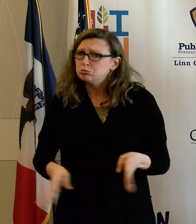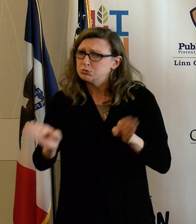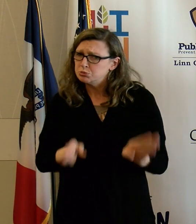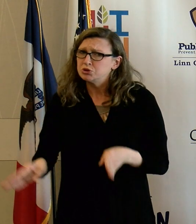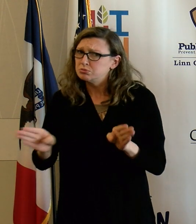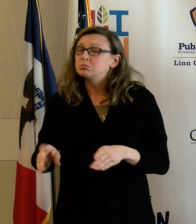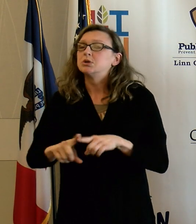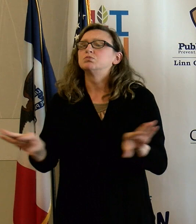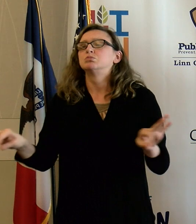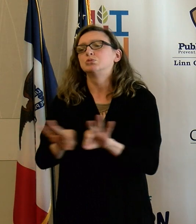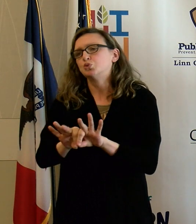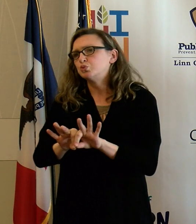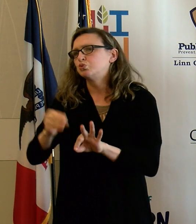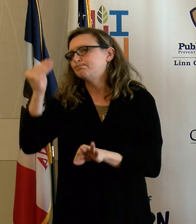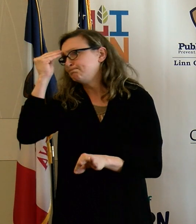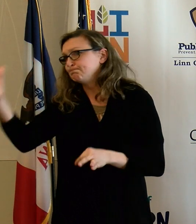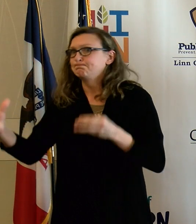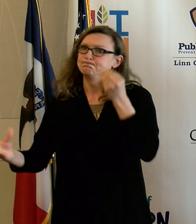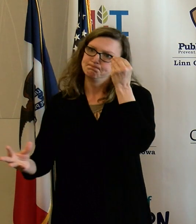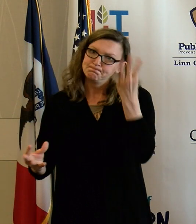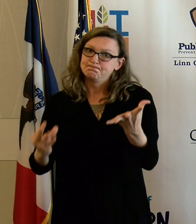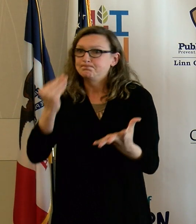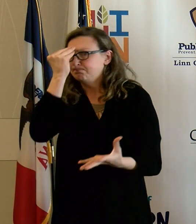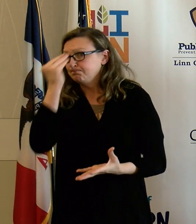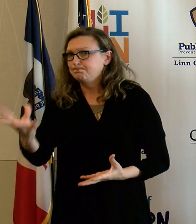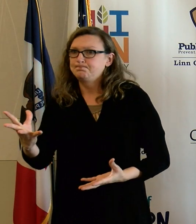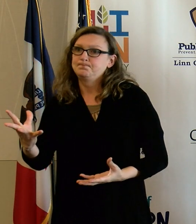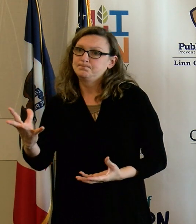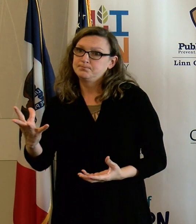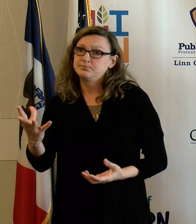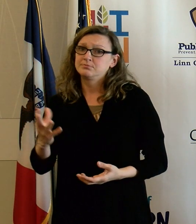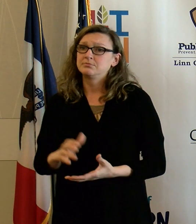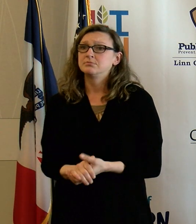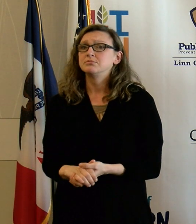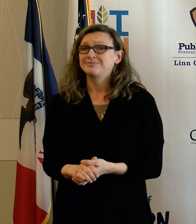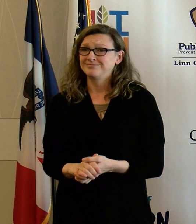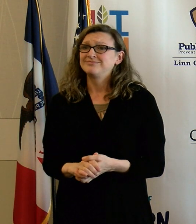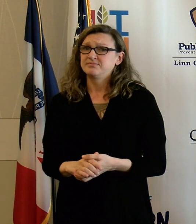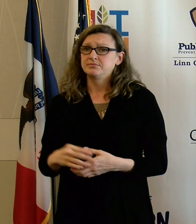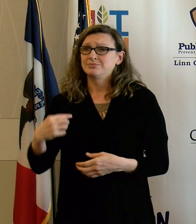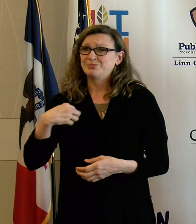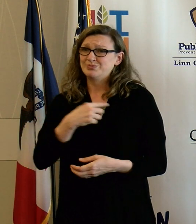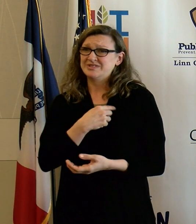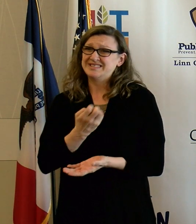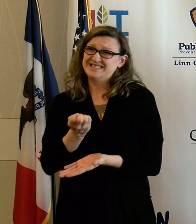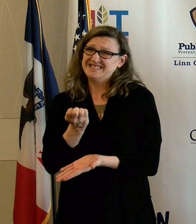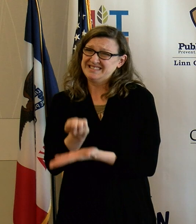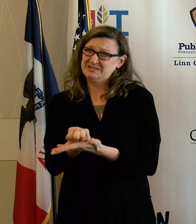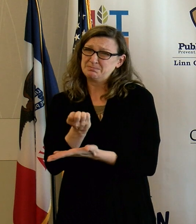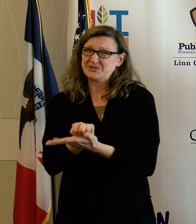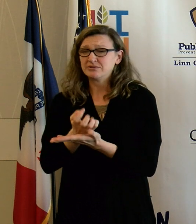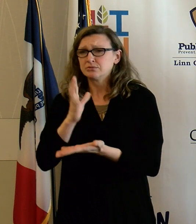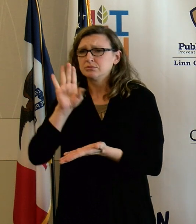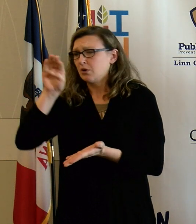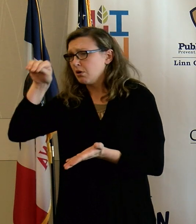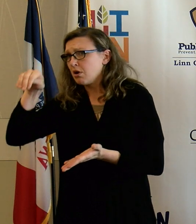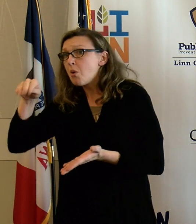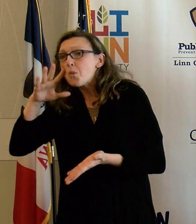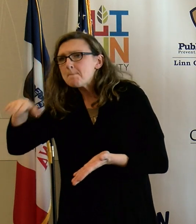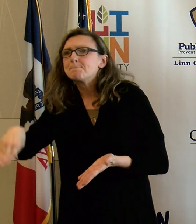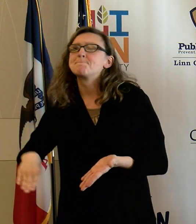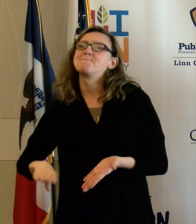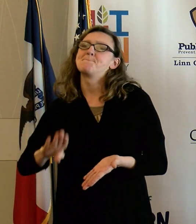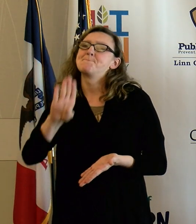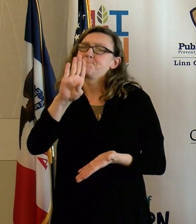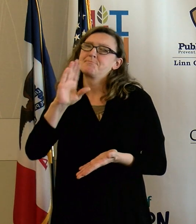work jobs, and we can do our best to revive the economy, but we cannot revive a person once we've lost